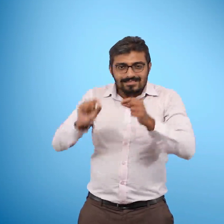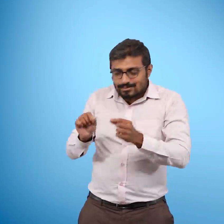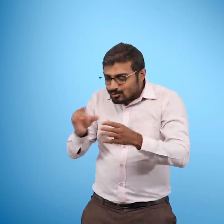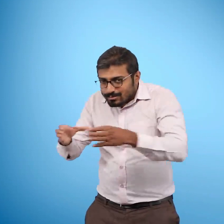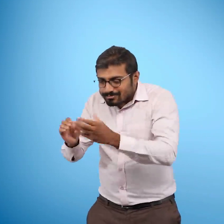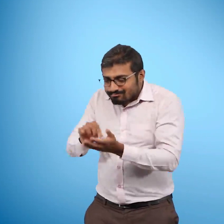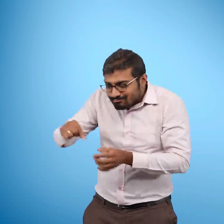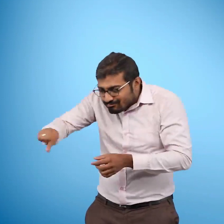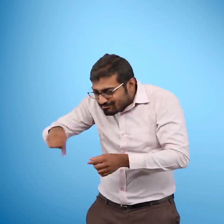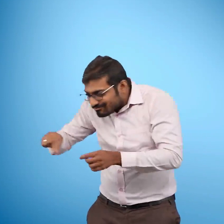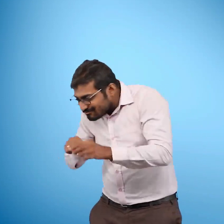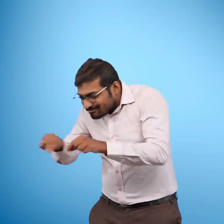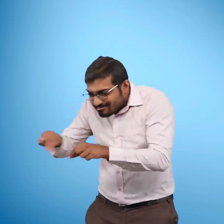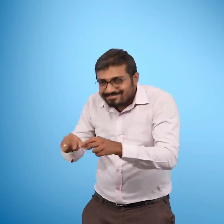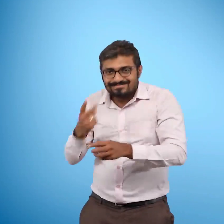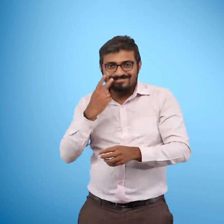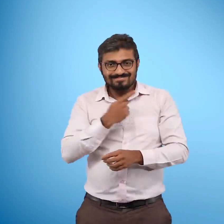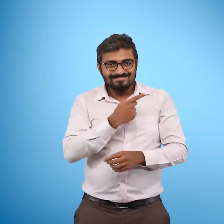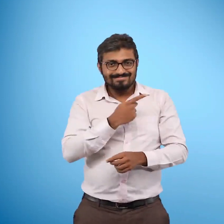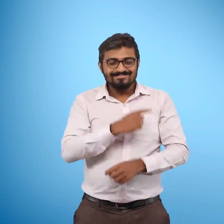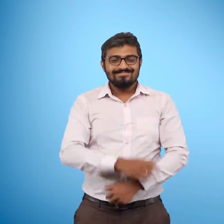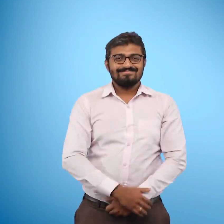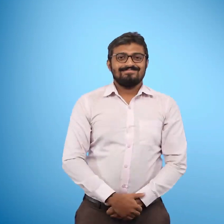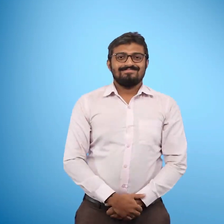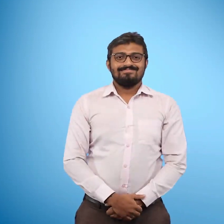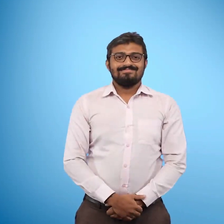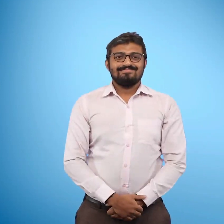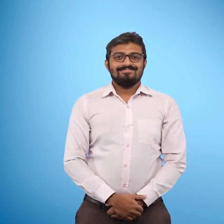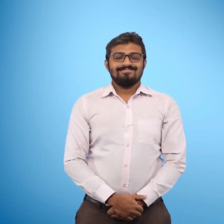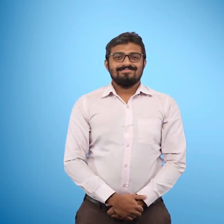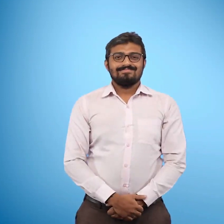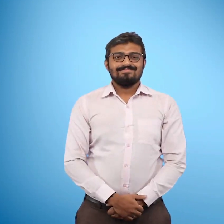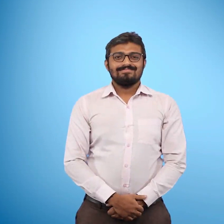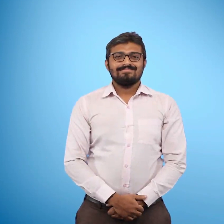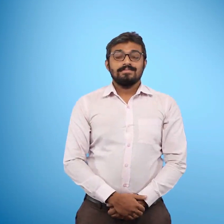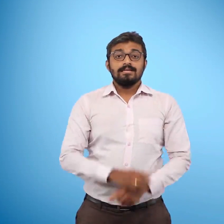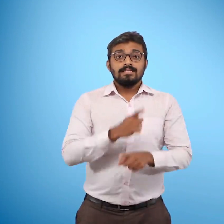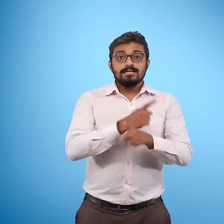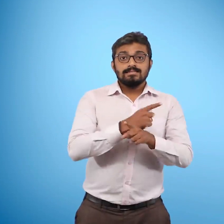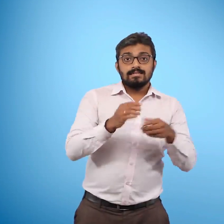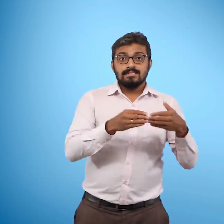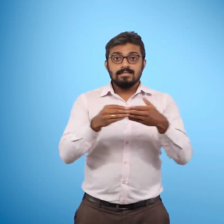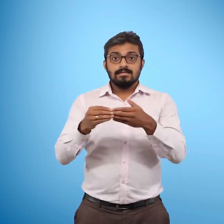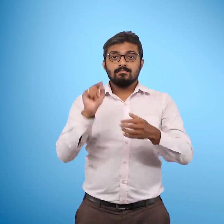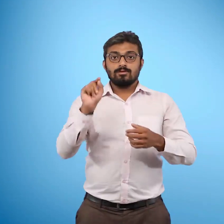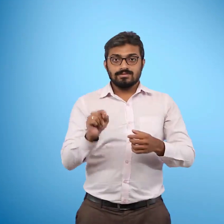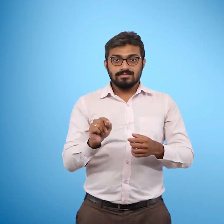create groups of 5, 6 and 4, one after the other. For the teacher.